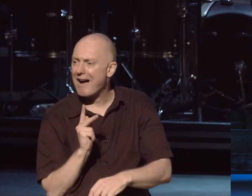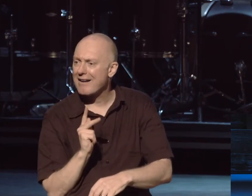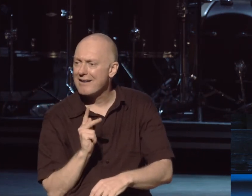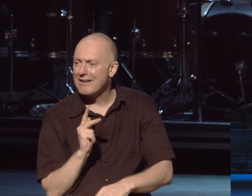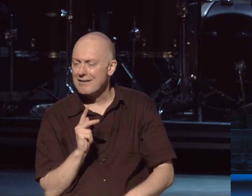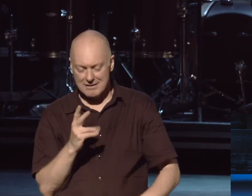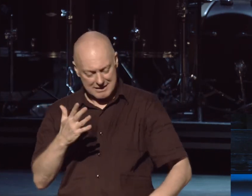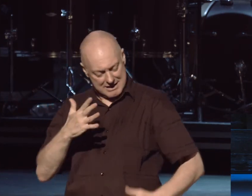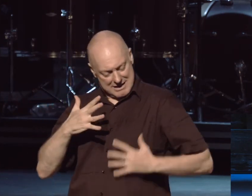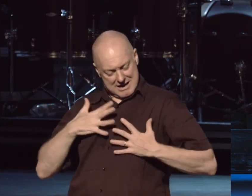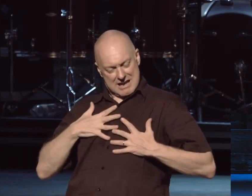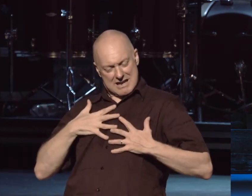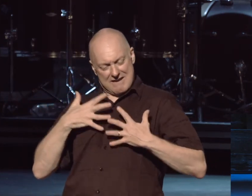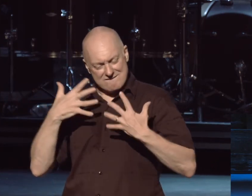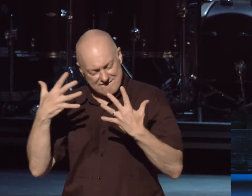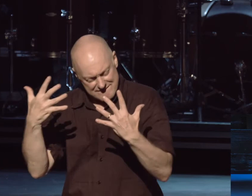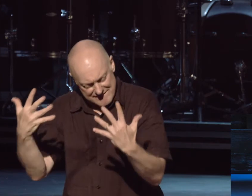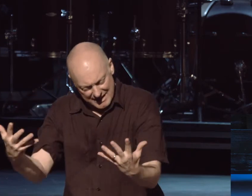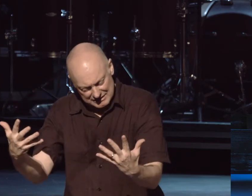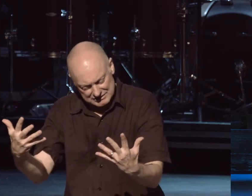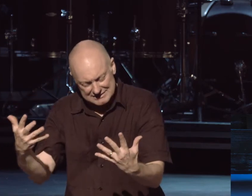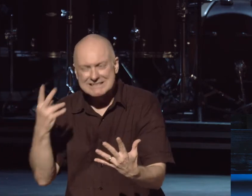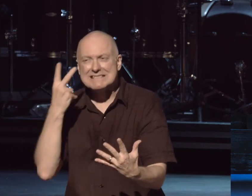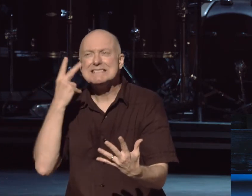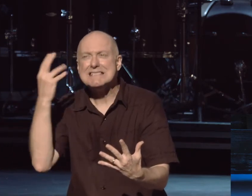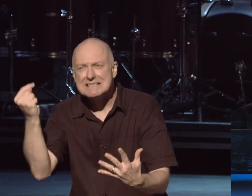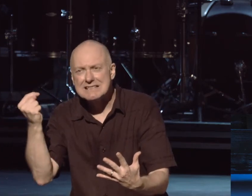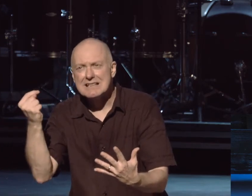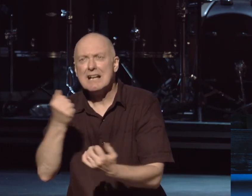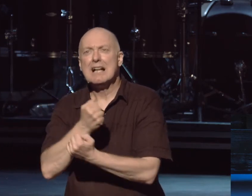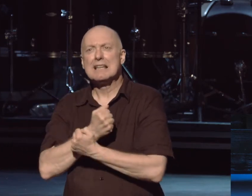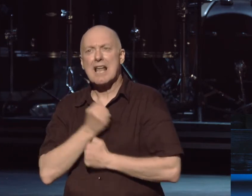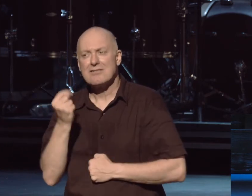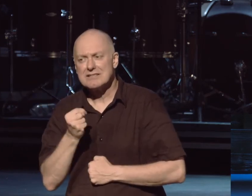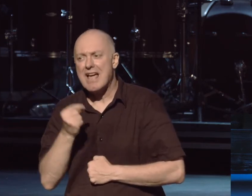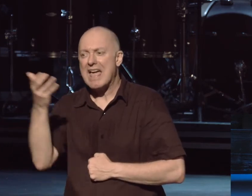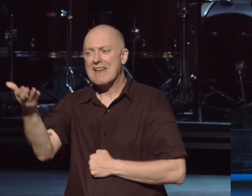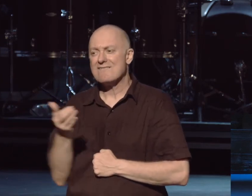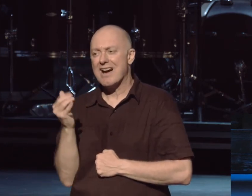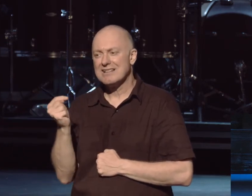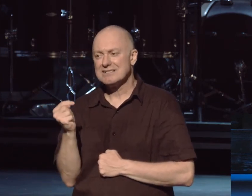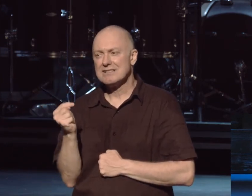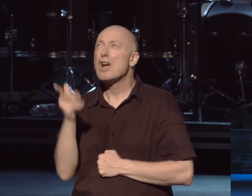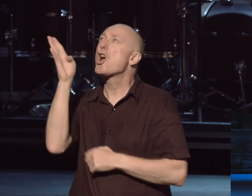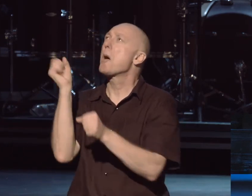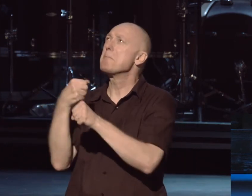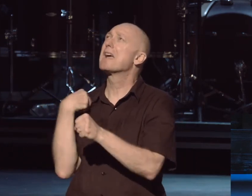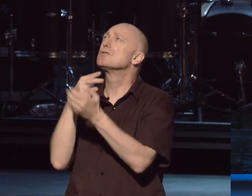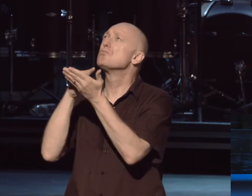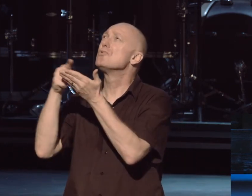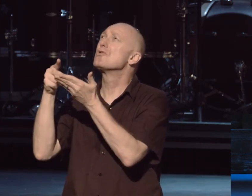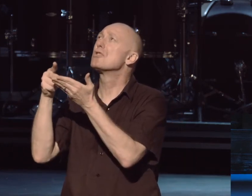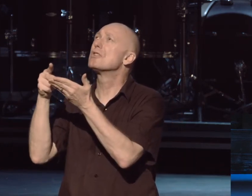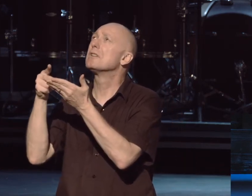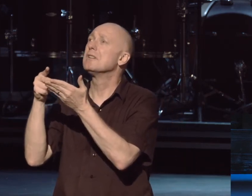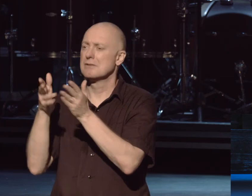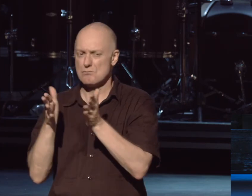this, loves it, and invites it. God, make us pure. Let's pray.